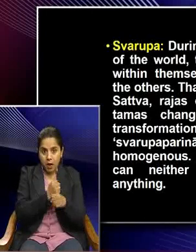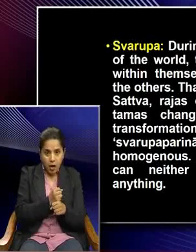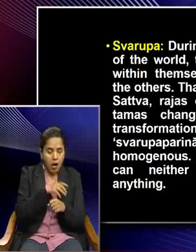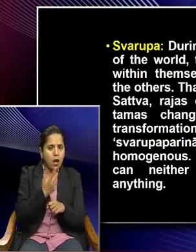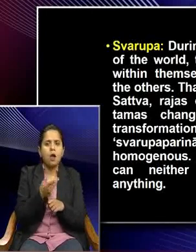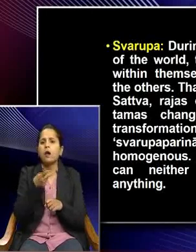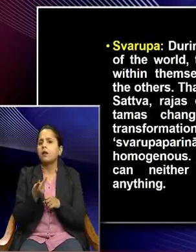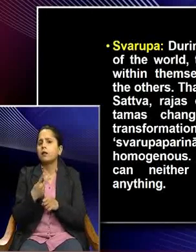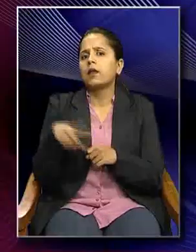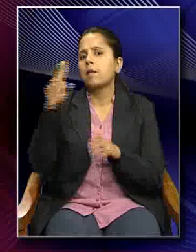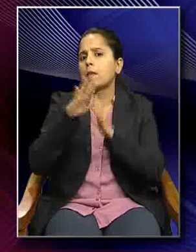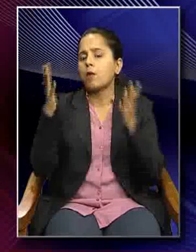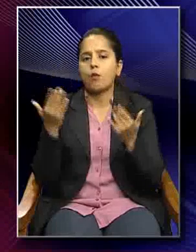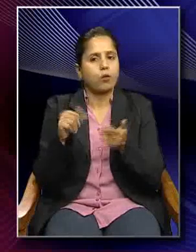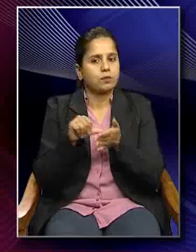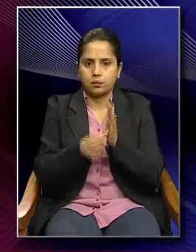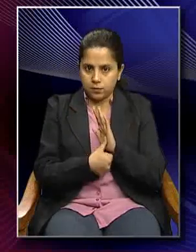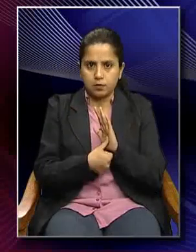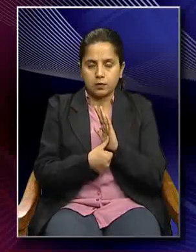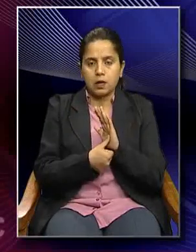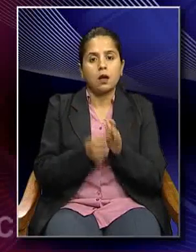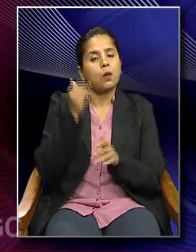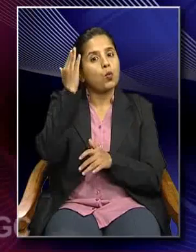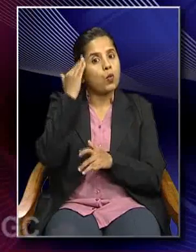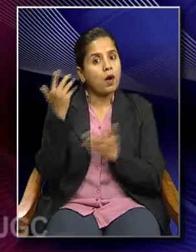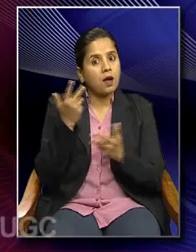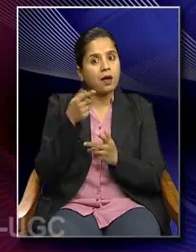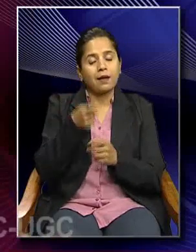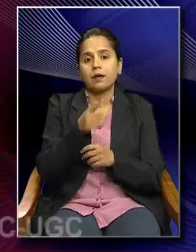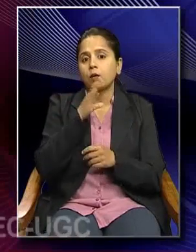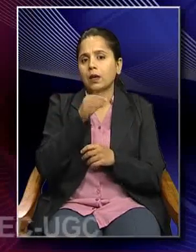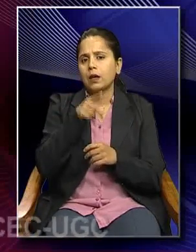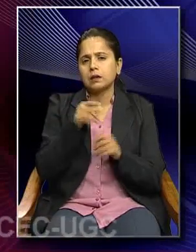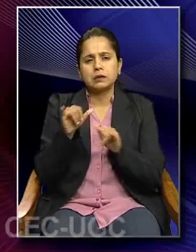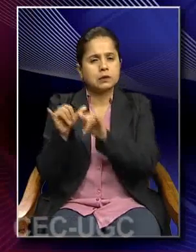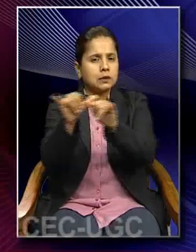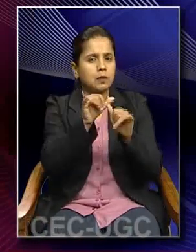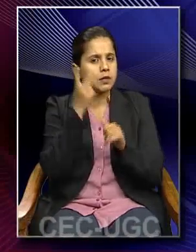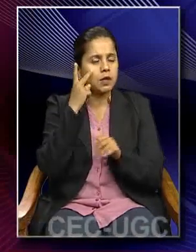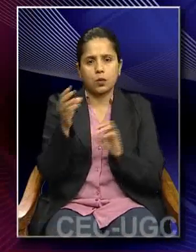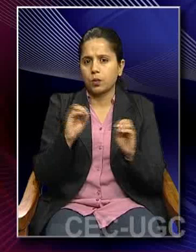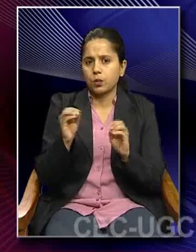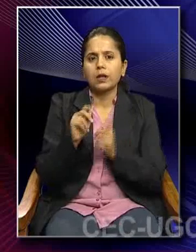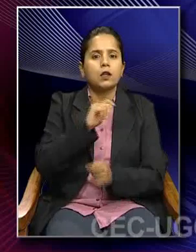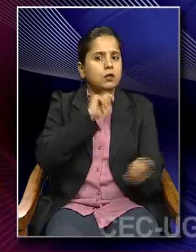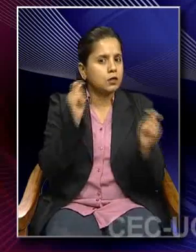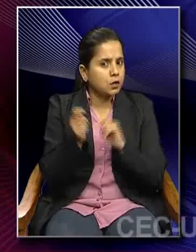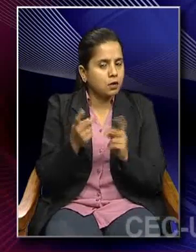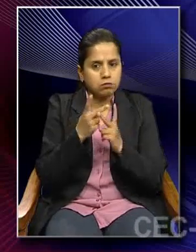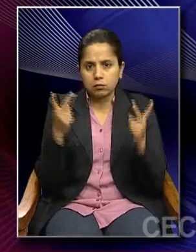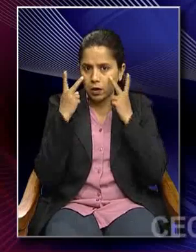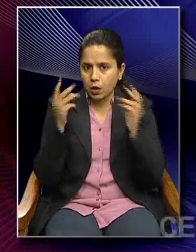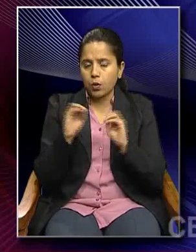nor produce anything, because it is not an heterogeneous kind of a change or